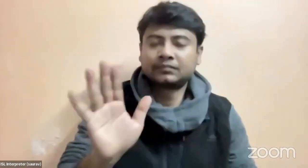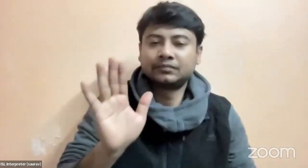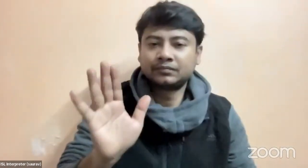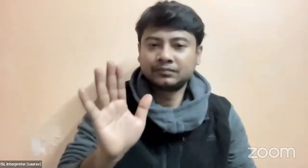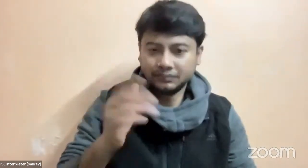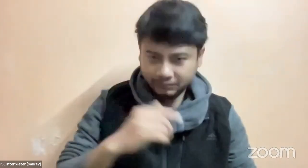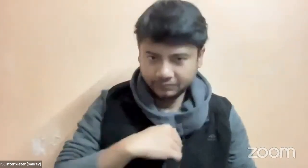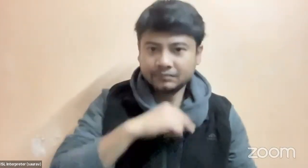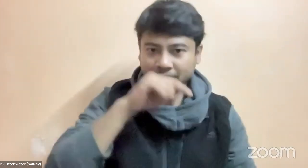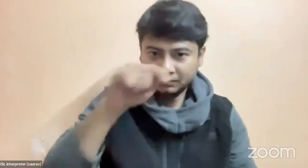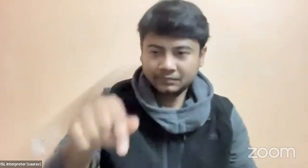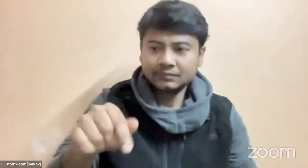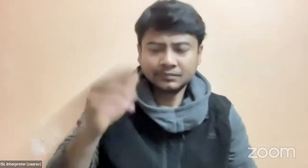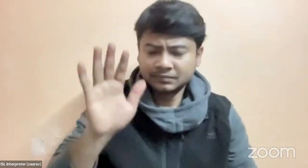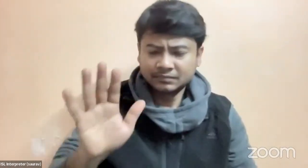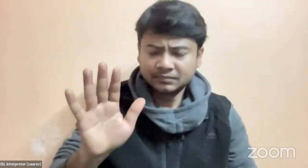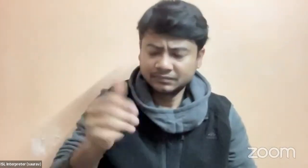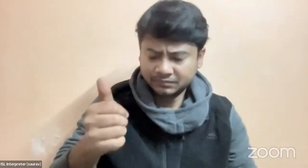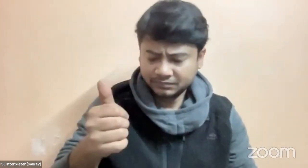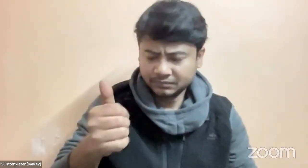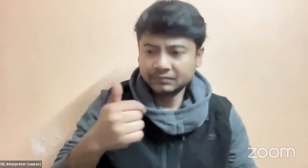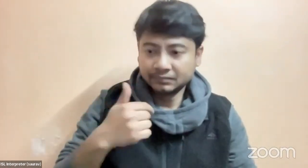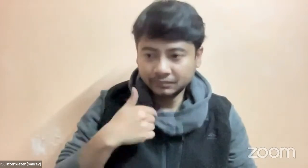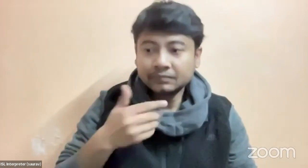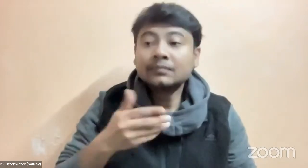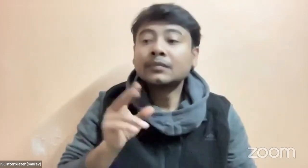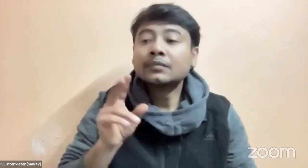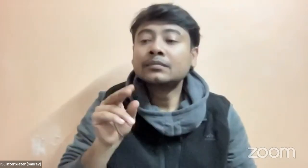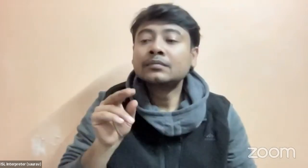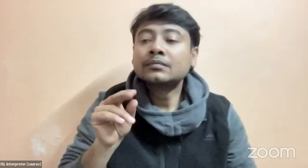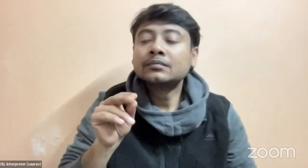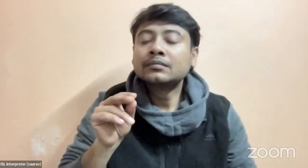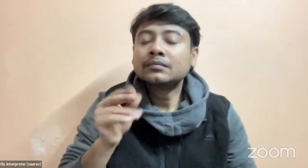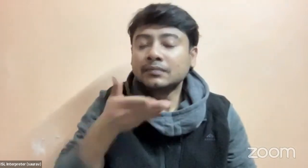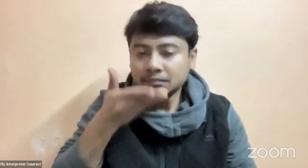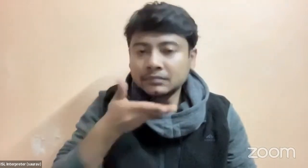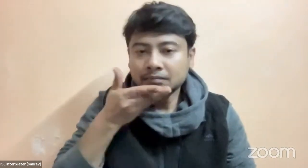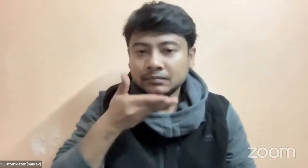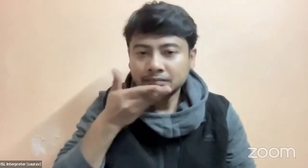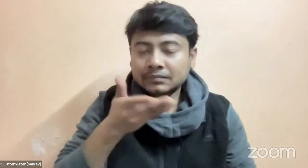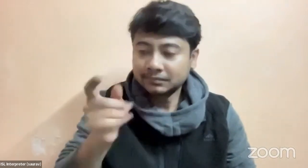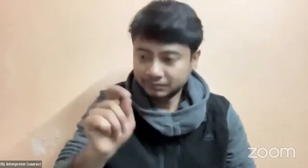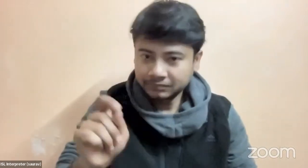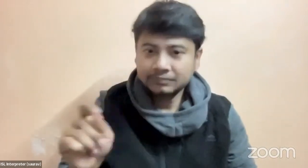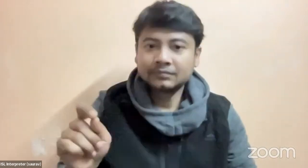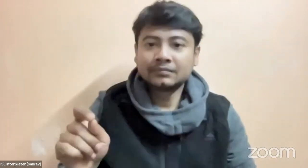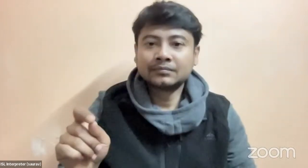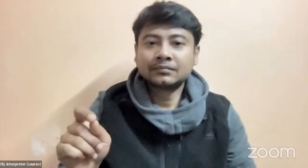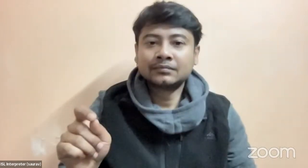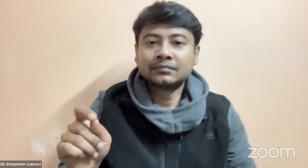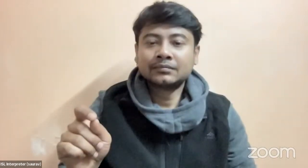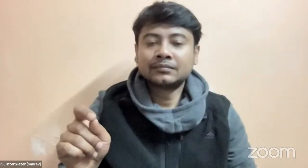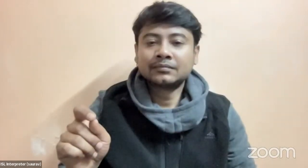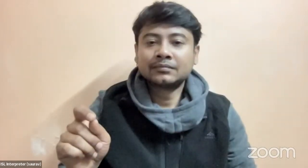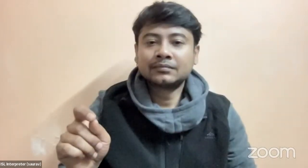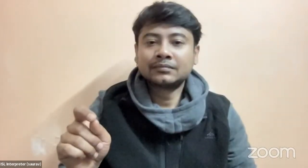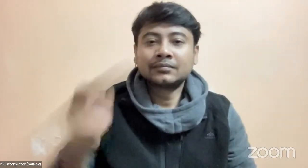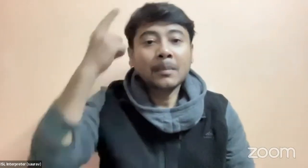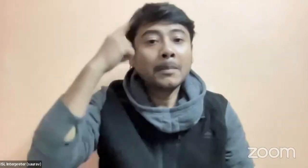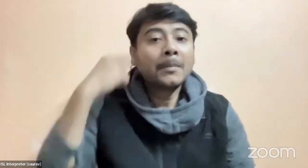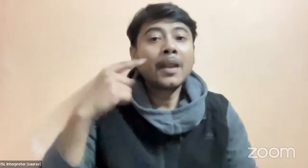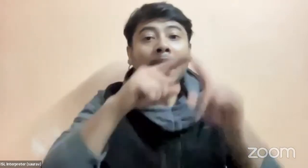to the student. He'll say, don't worry, you don't know answer. I will teach you the answer. And he writes on the blackboard, write down the